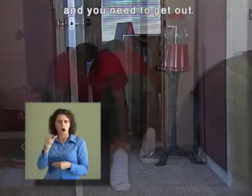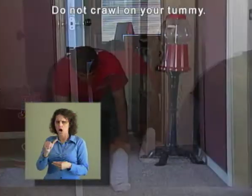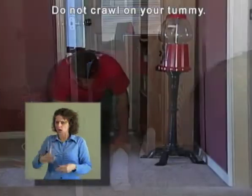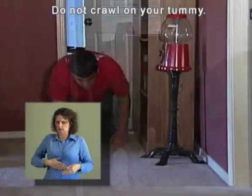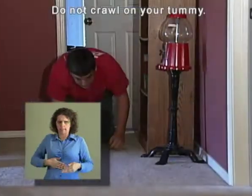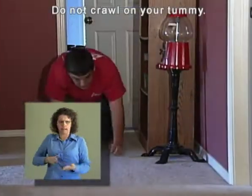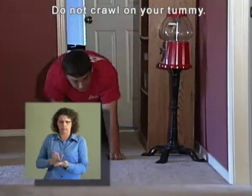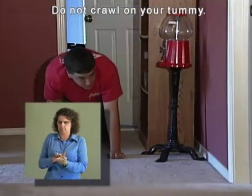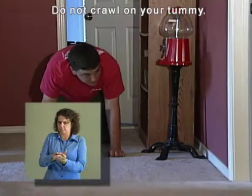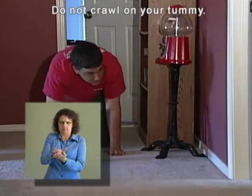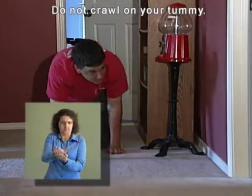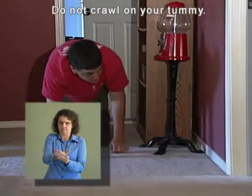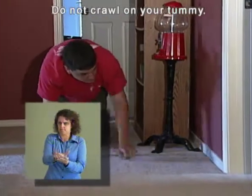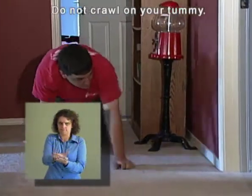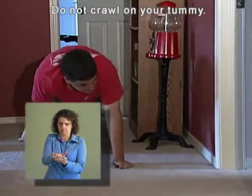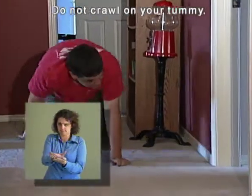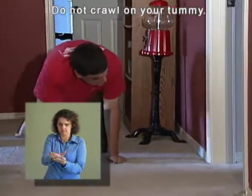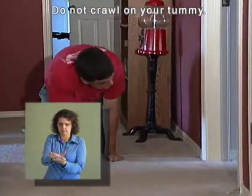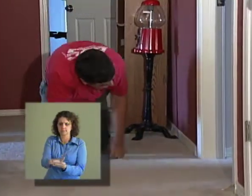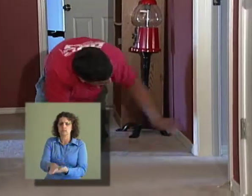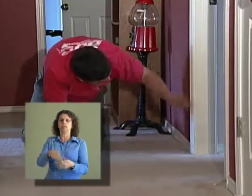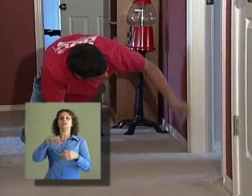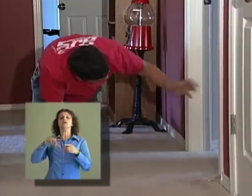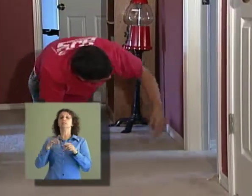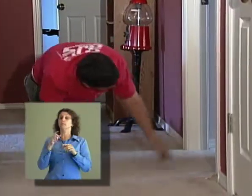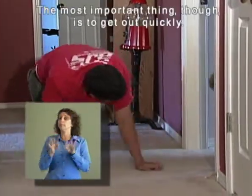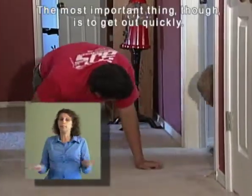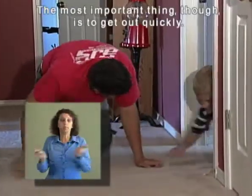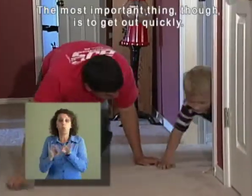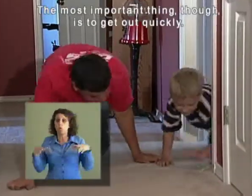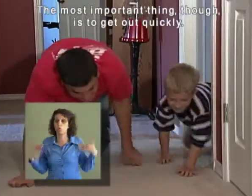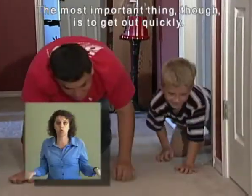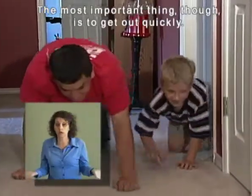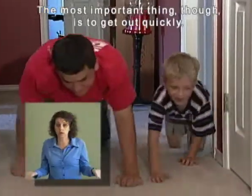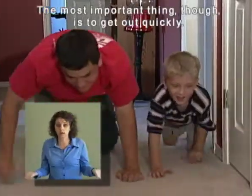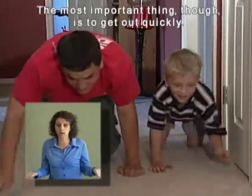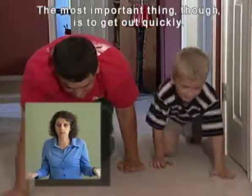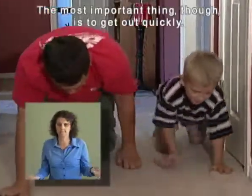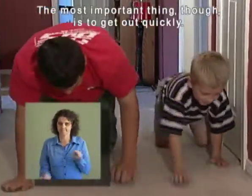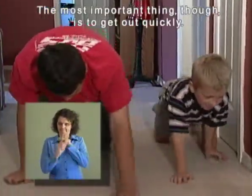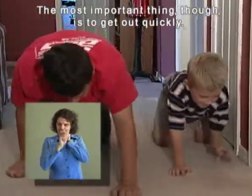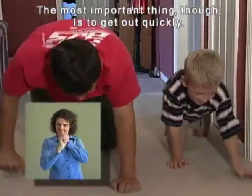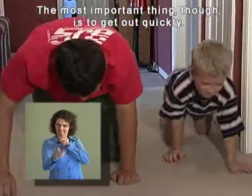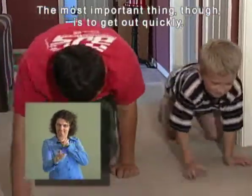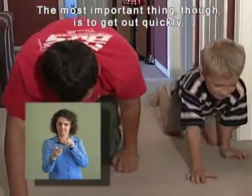Do not crawl on your tummy. The most important thing, though, is to get out quickly.